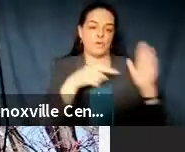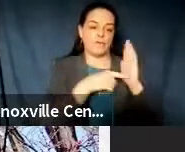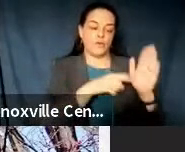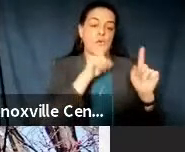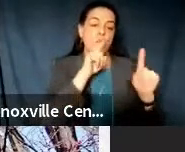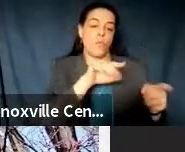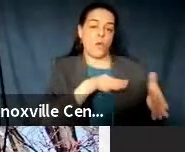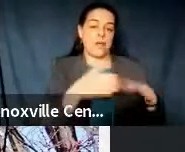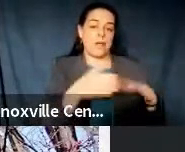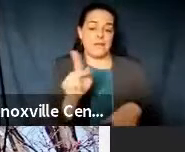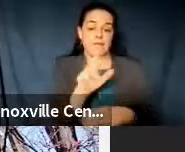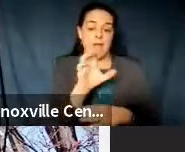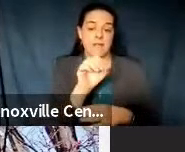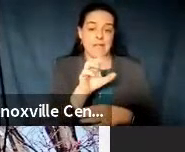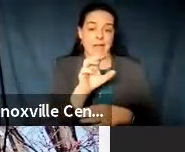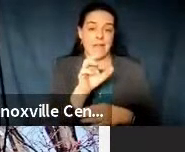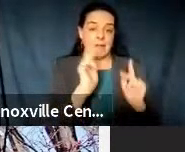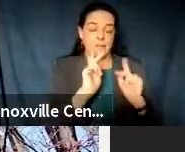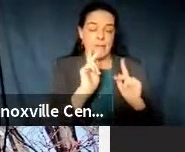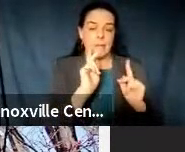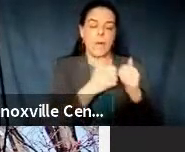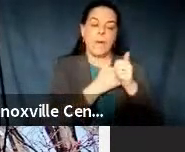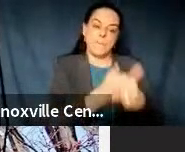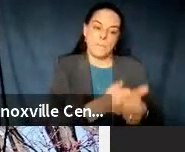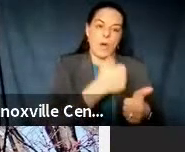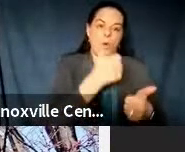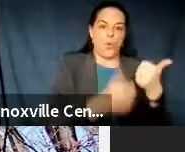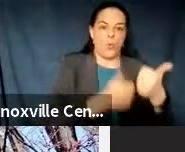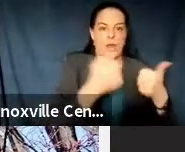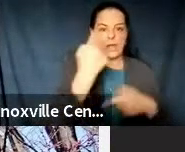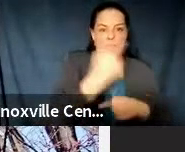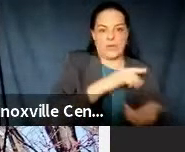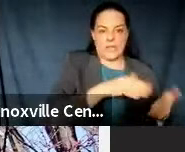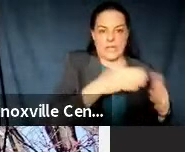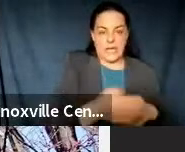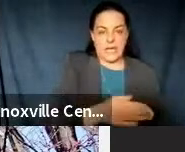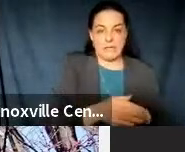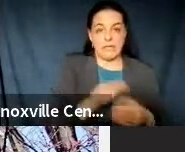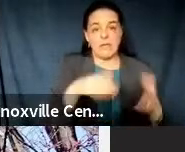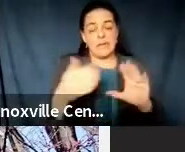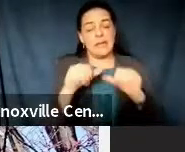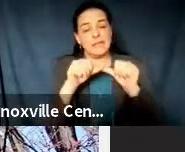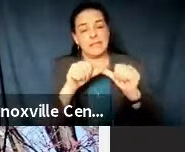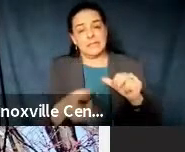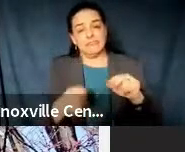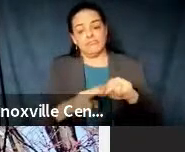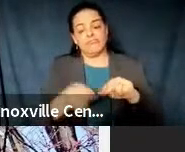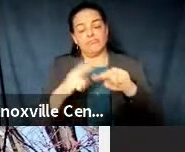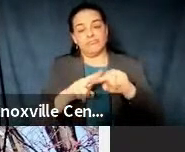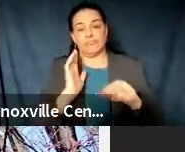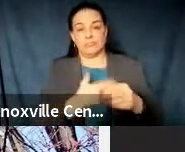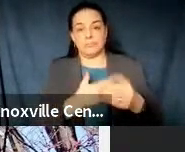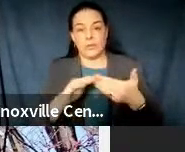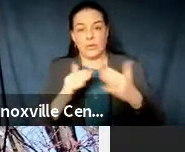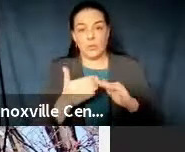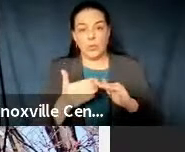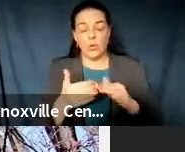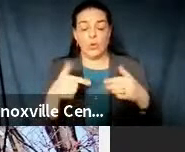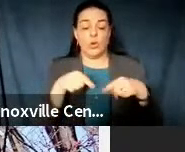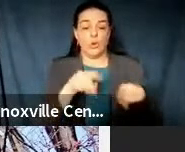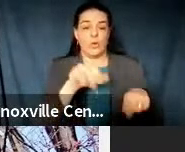of Knox County residents by date of death. Deaths have continued to increase in our community. During this time period, we have